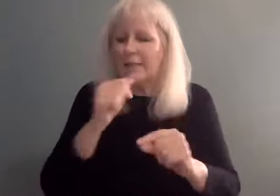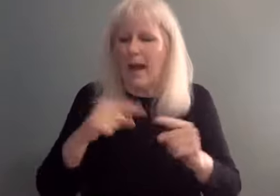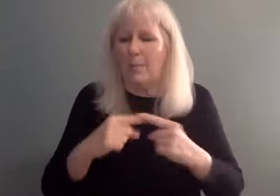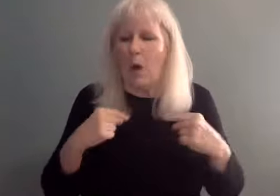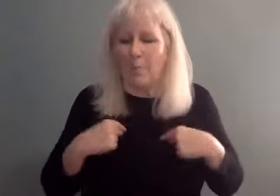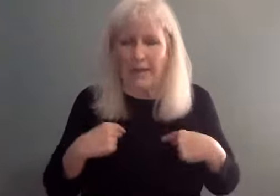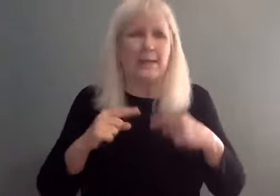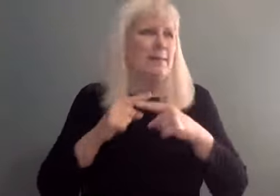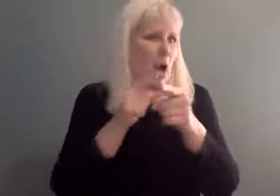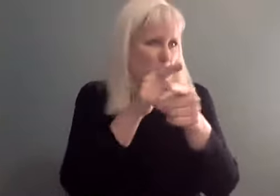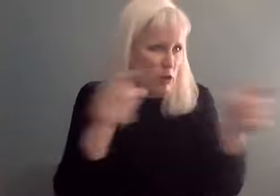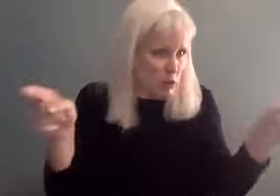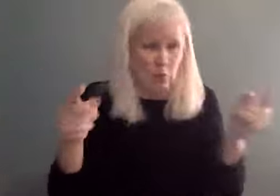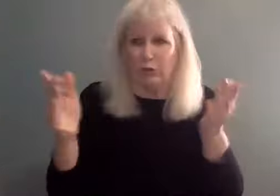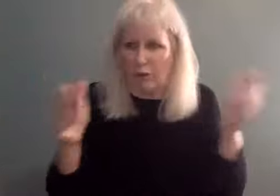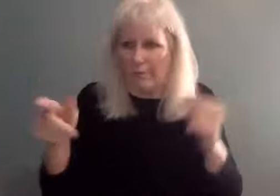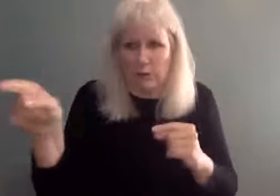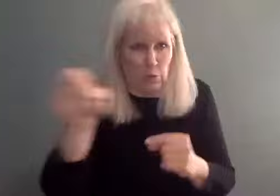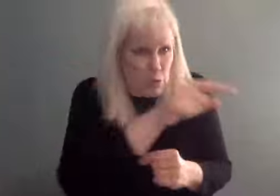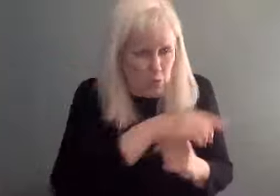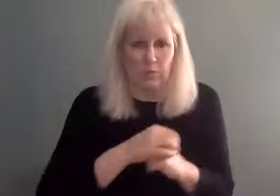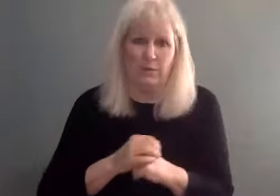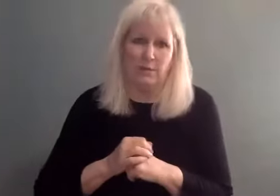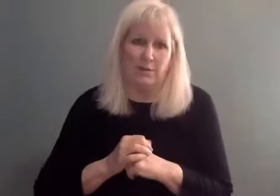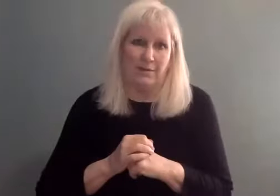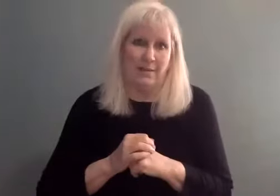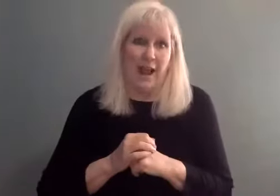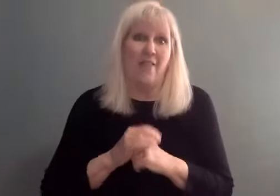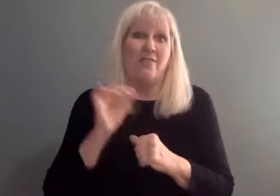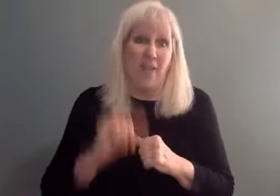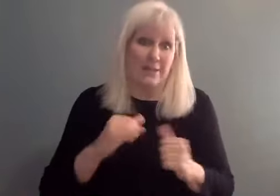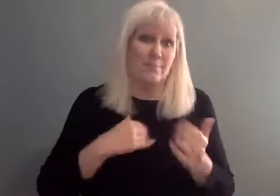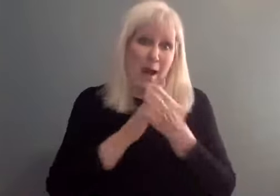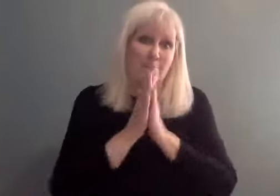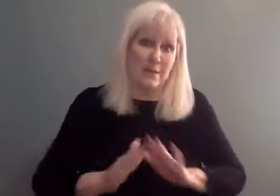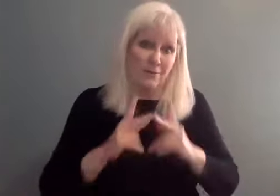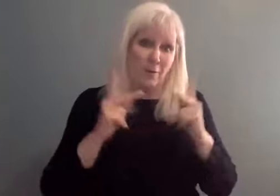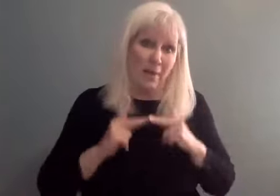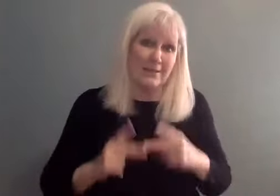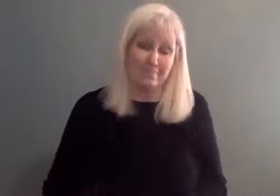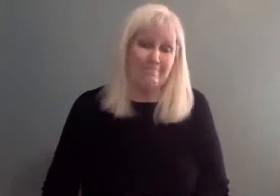to you. And it's such a peaceful place for me to live. So it wasn't about me,